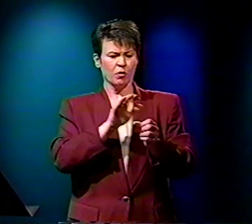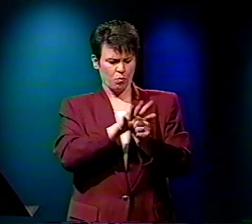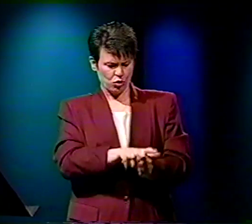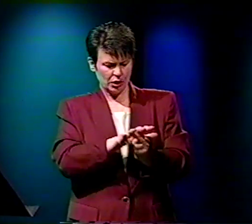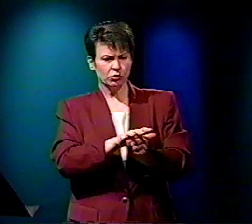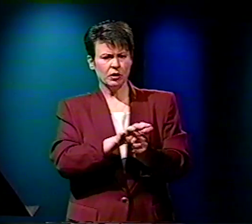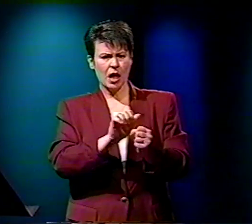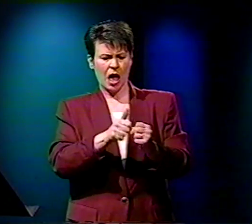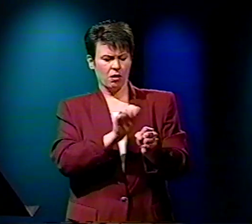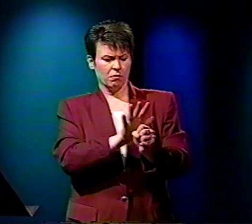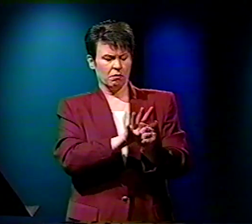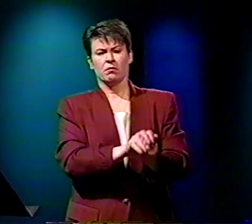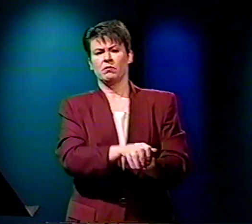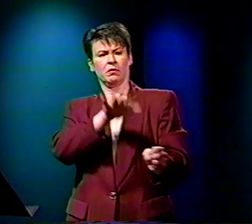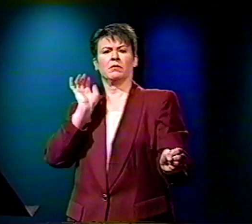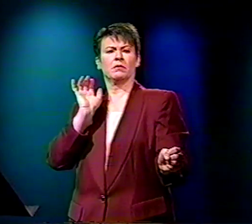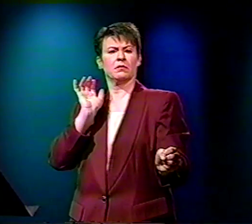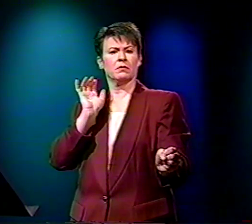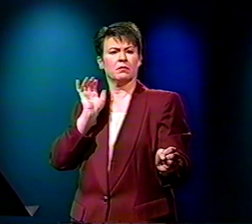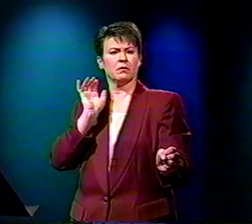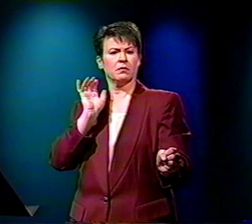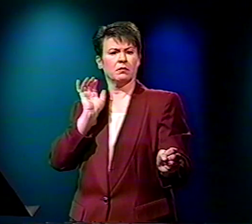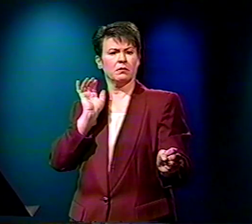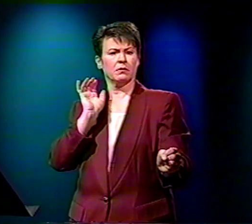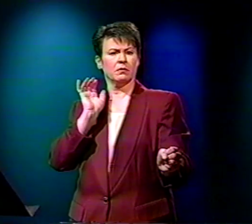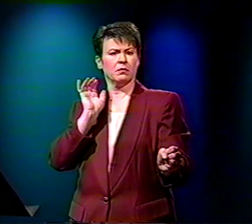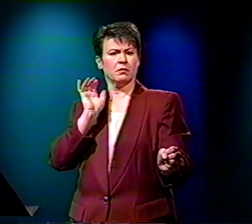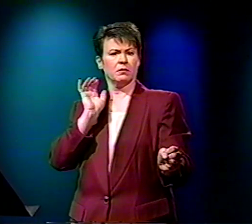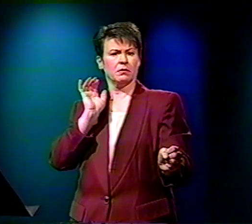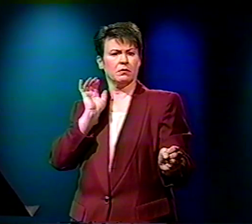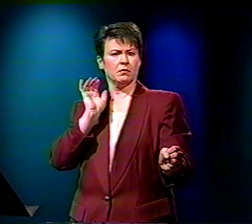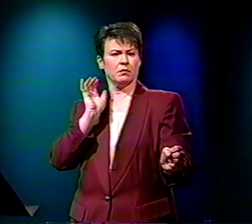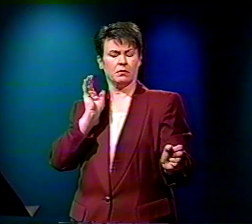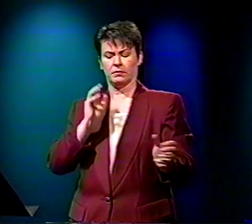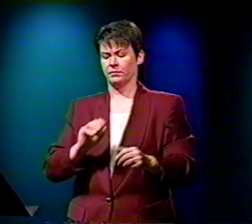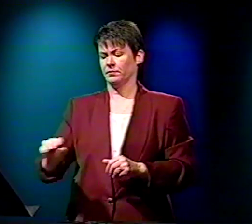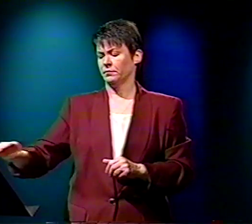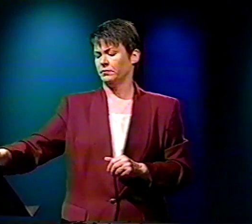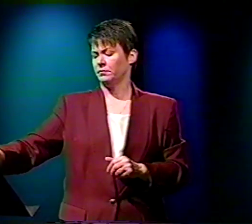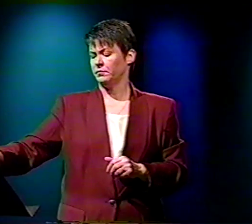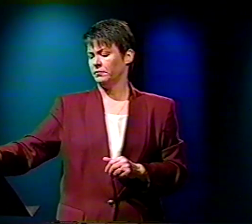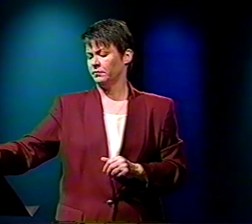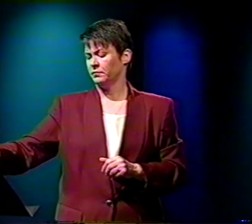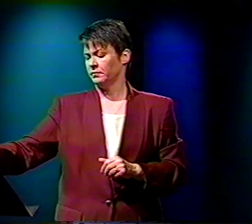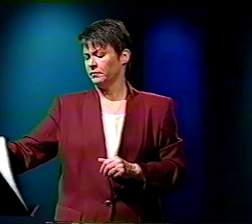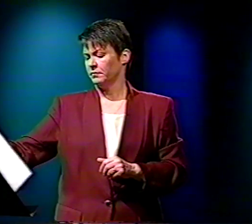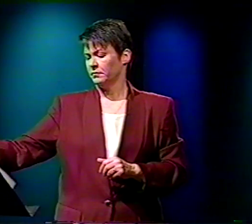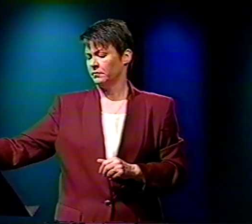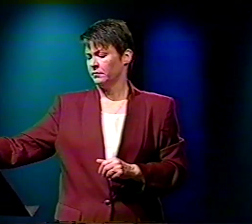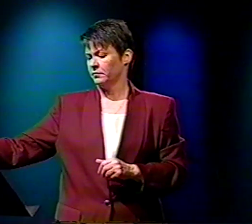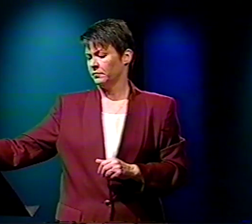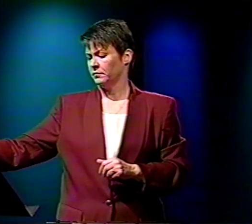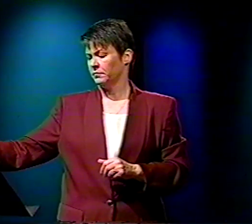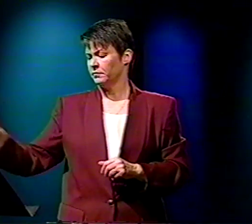and deaf people and interpreters both need to learn how to remove the effects of oppression.